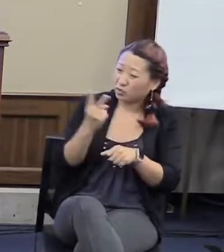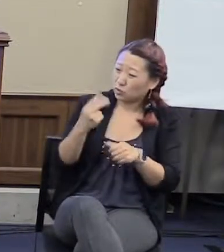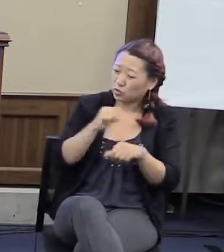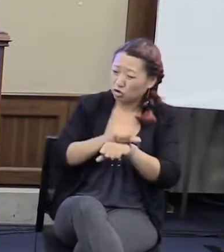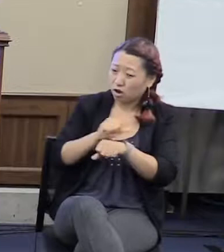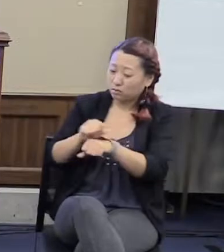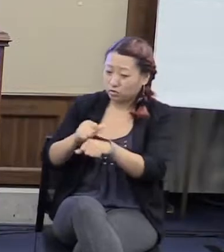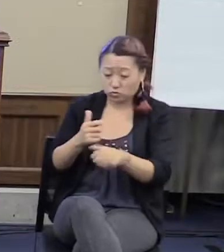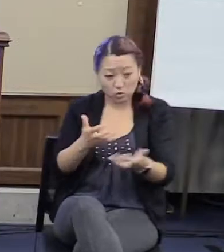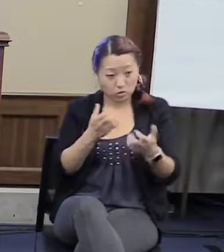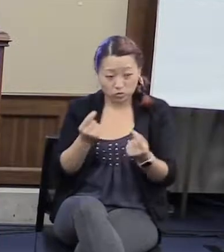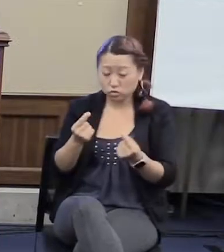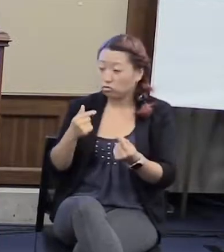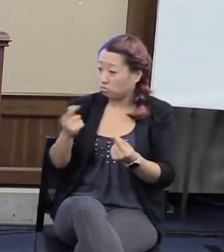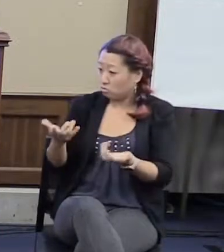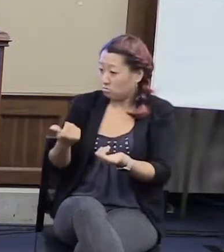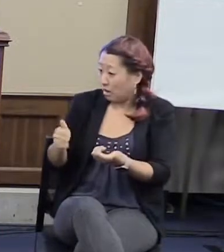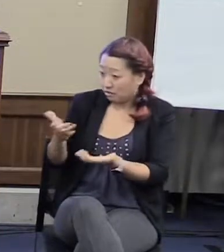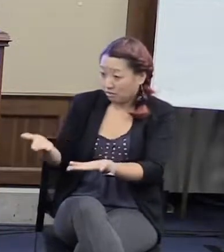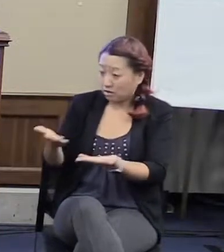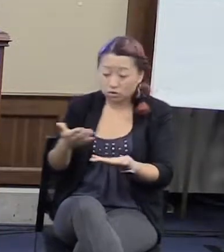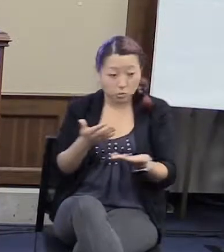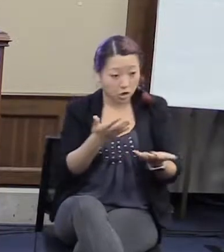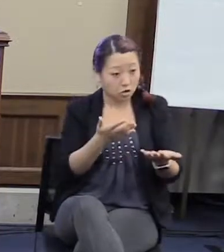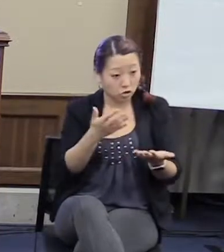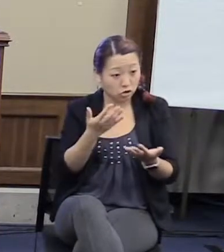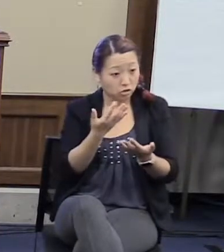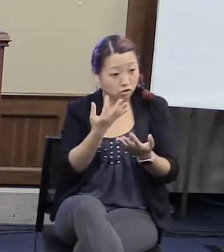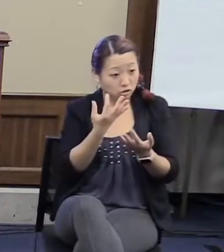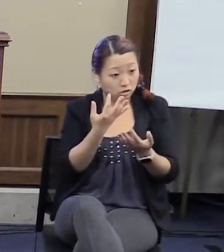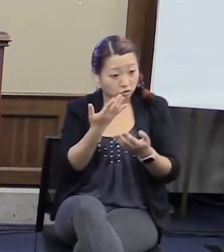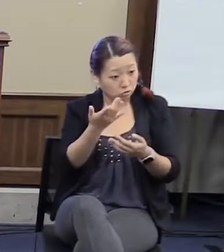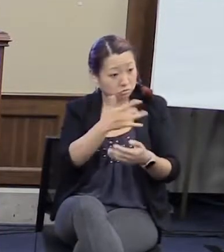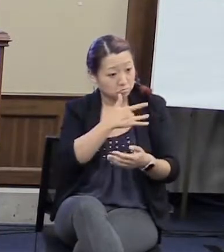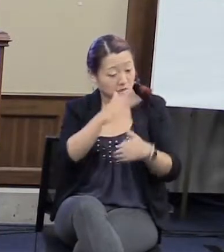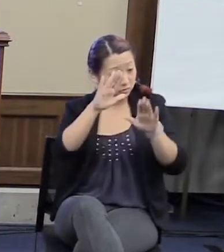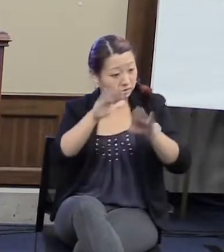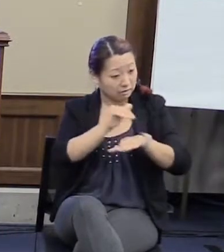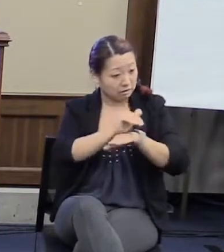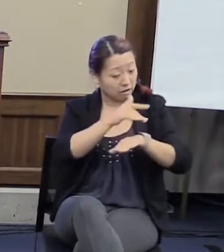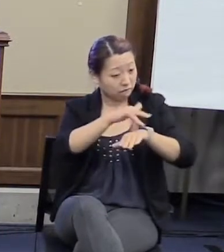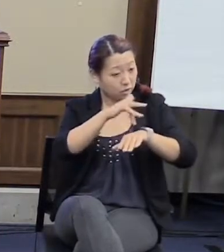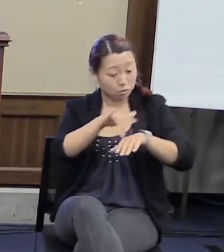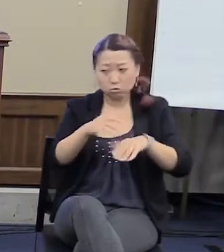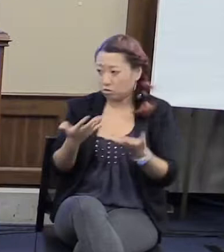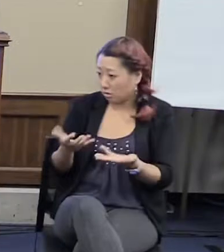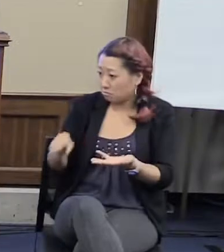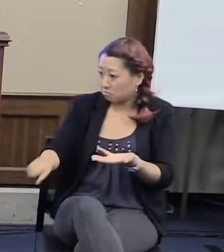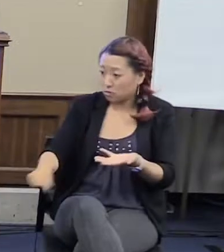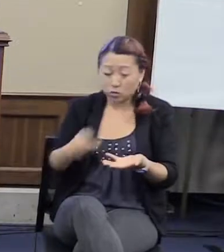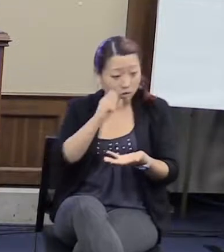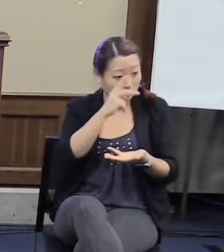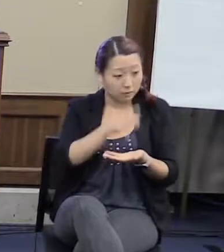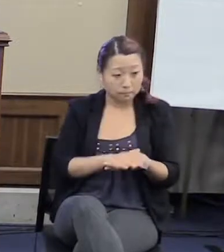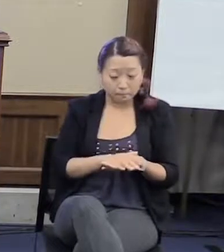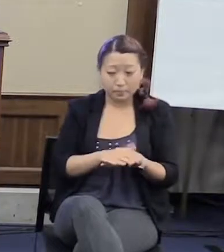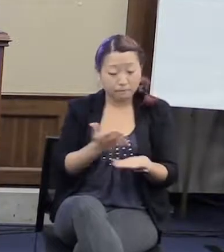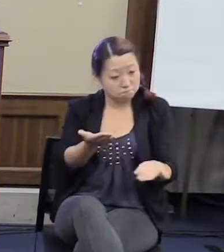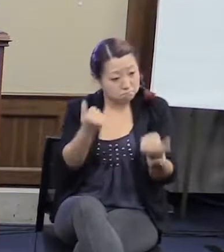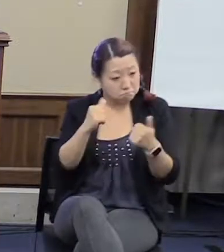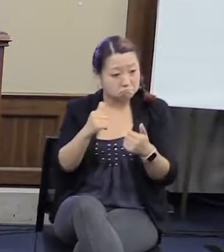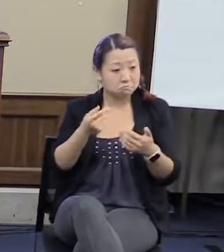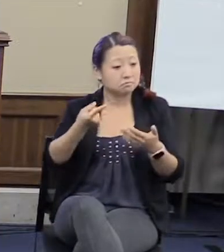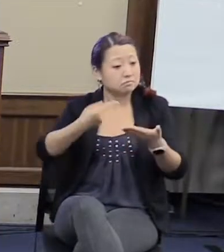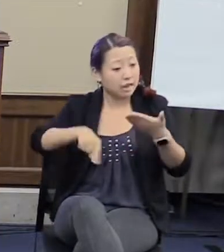would you like to? He said, well, I'll just do anything. I said, well, so you're free on Sunday nights? He said, well, yeah. I said, okay. Why don't you come by